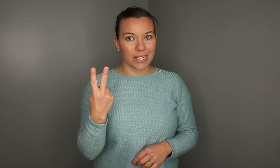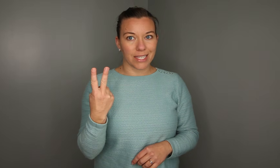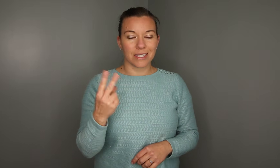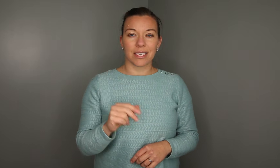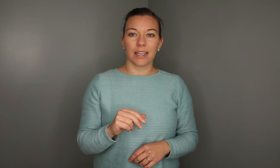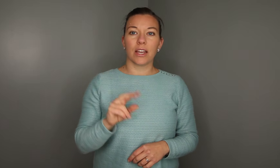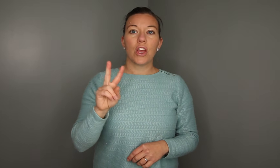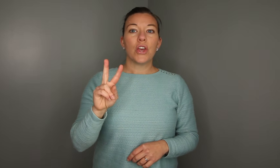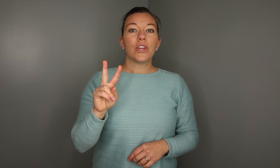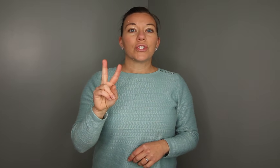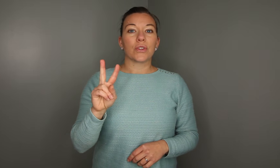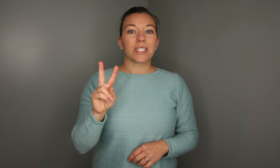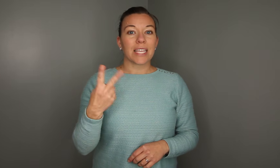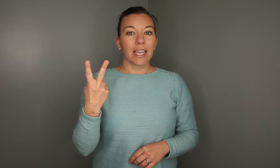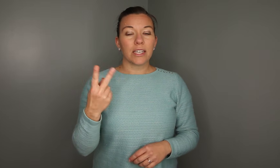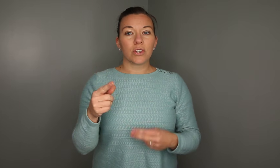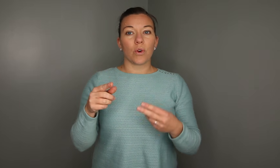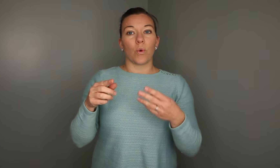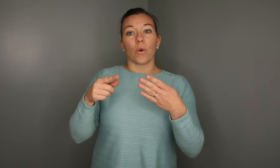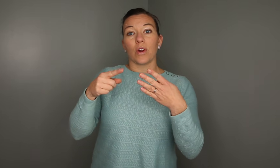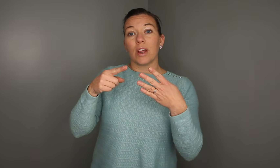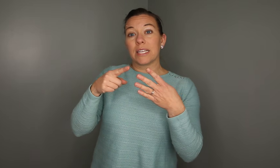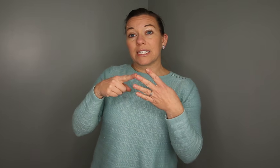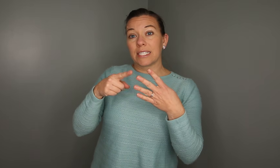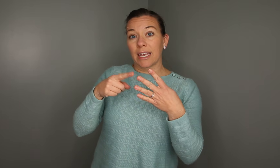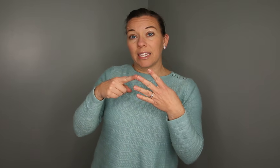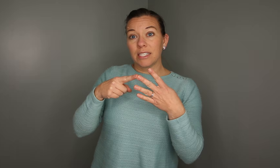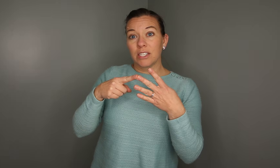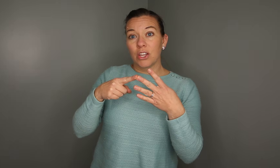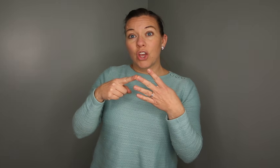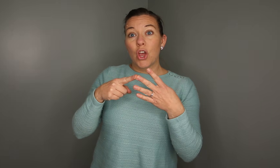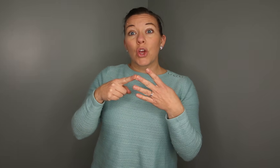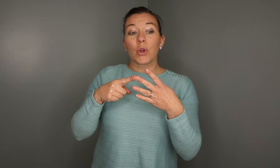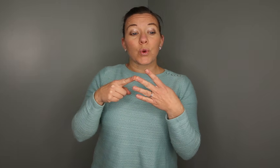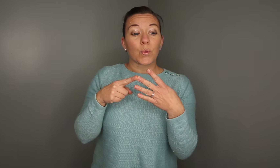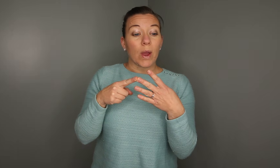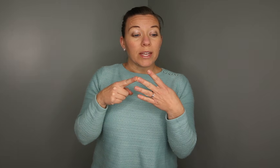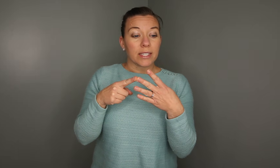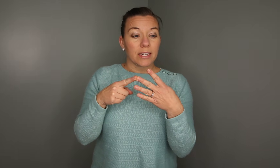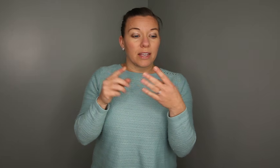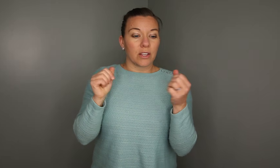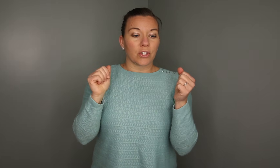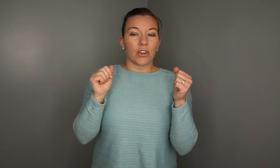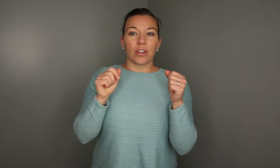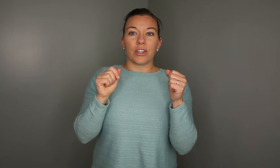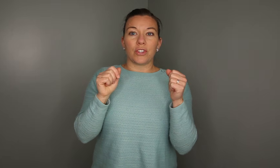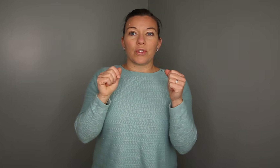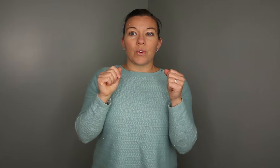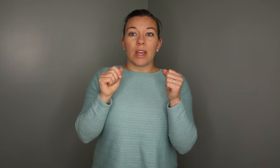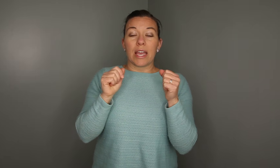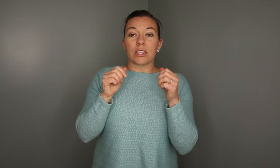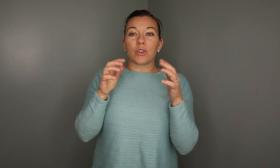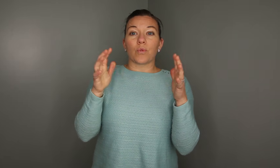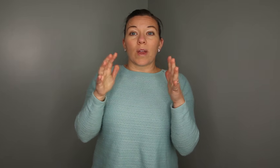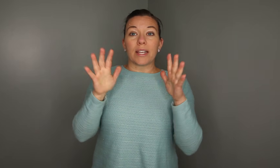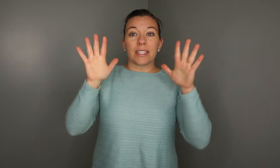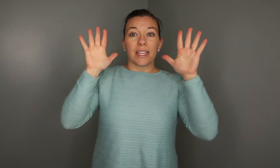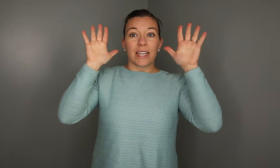sign second. So second or second. Great. So you're gonna do, it's great,